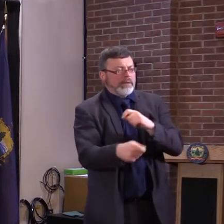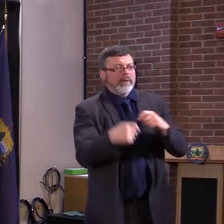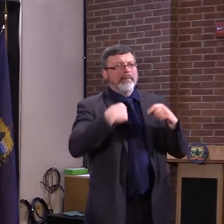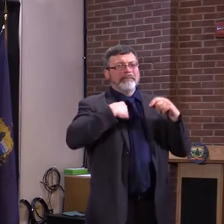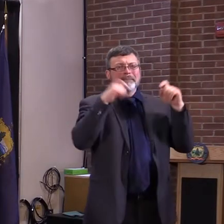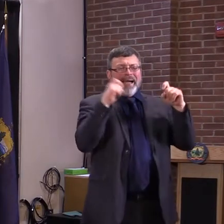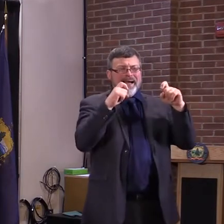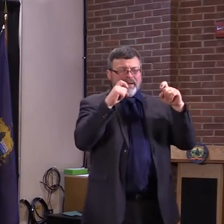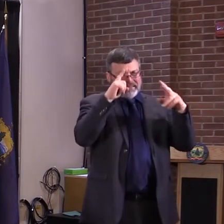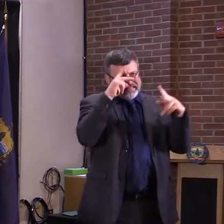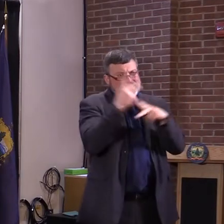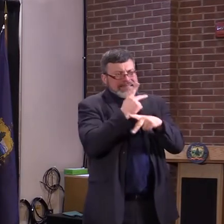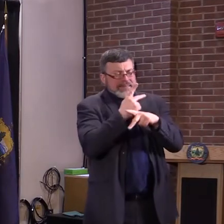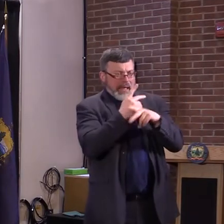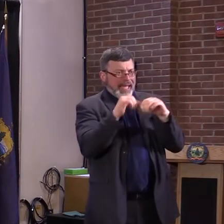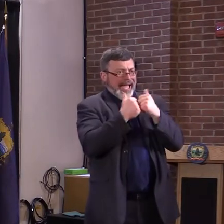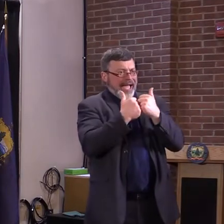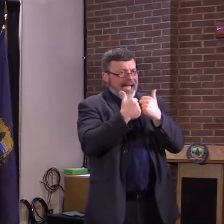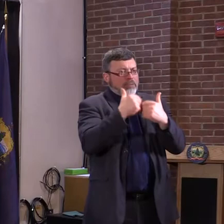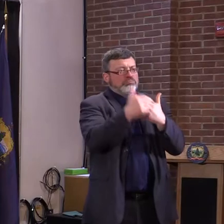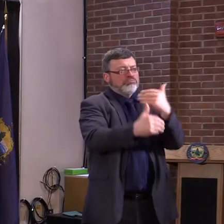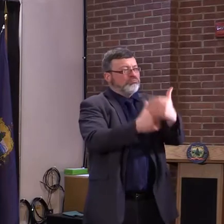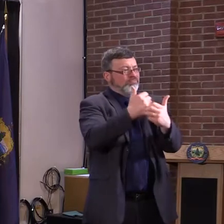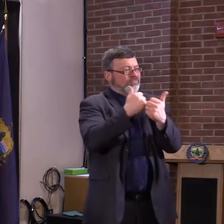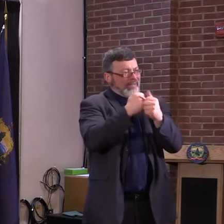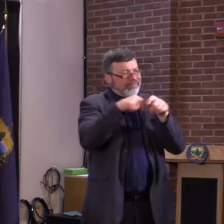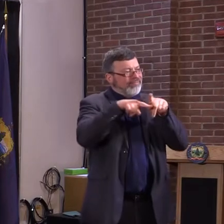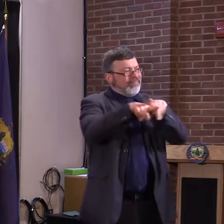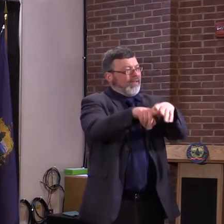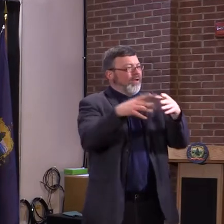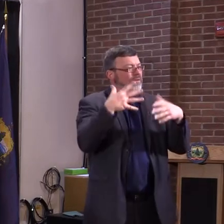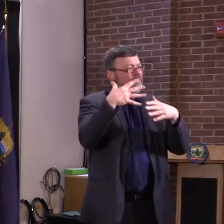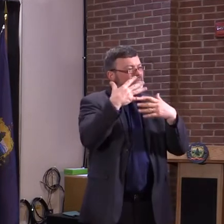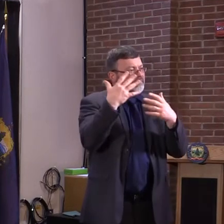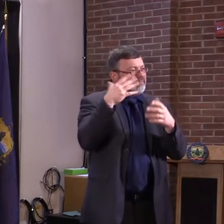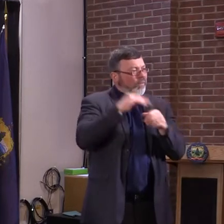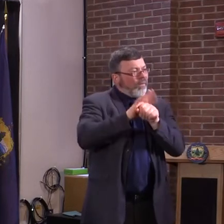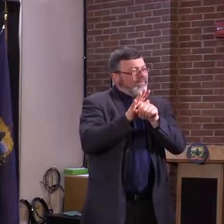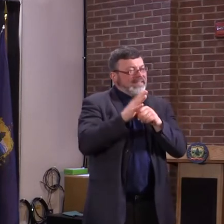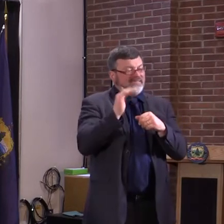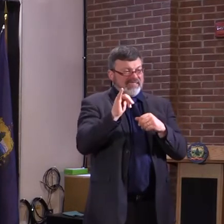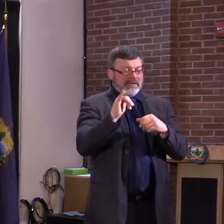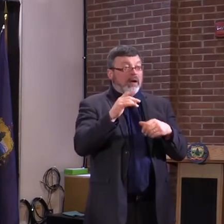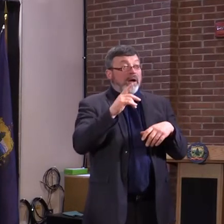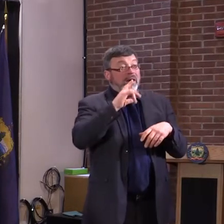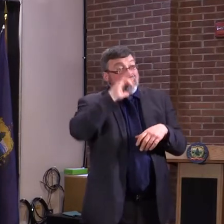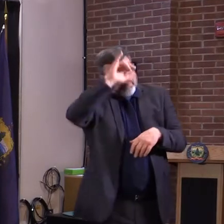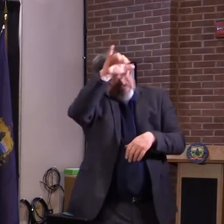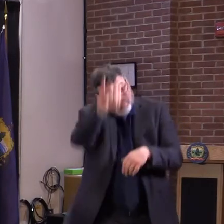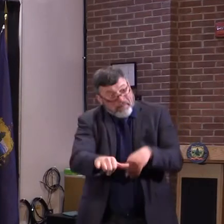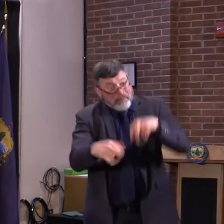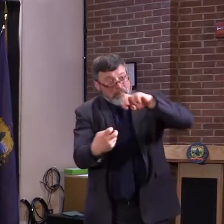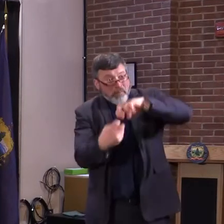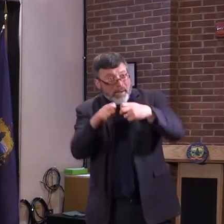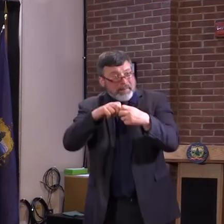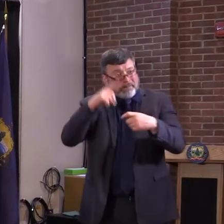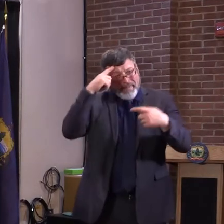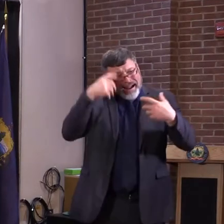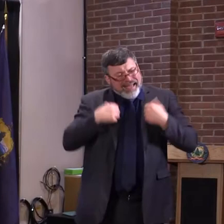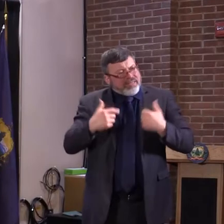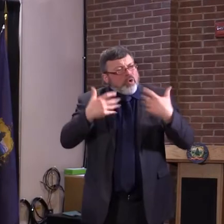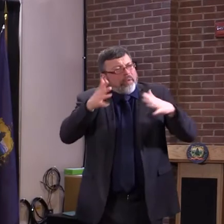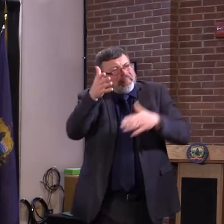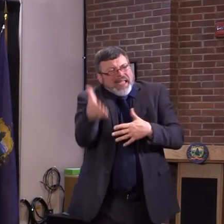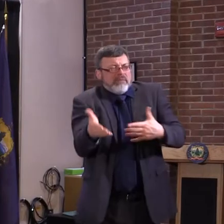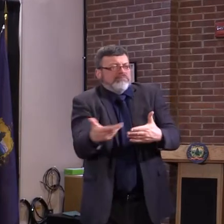many of these problems, in fact, all of them predate the pandemic and then significantly worsened because of the pandemic. Just